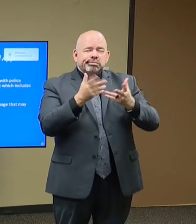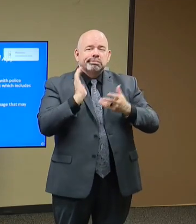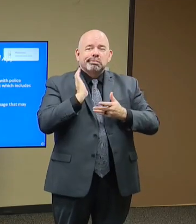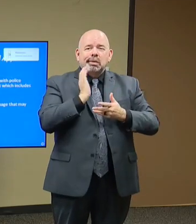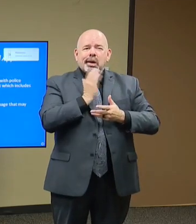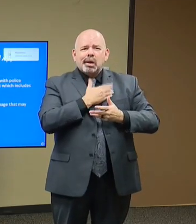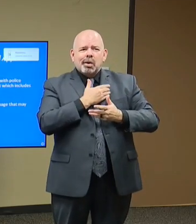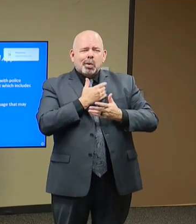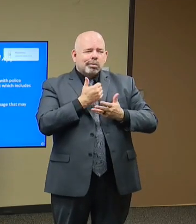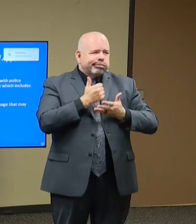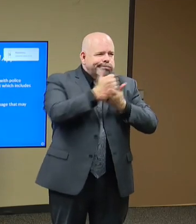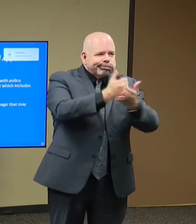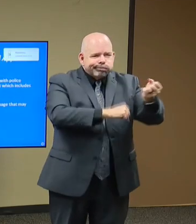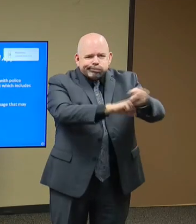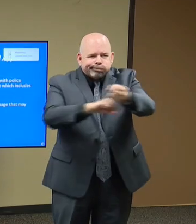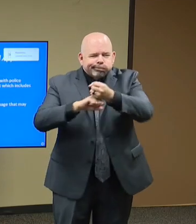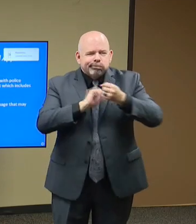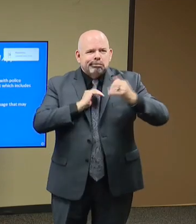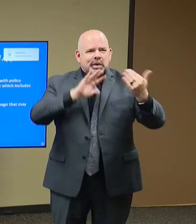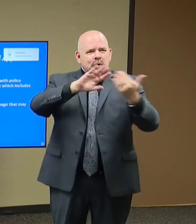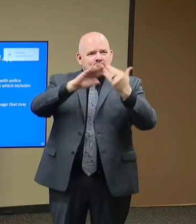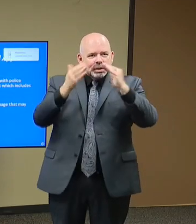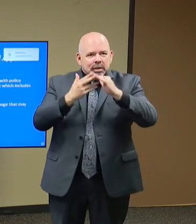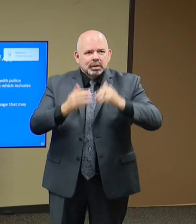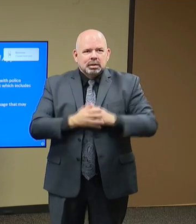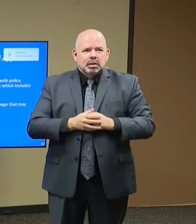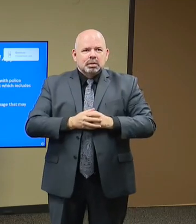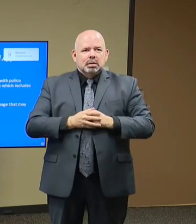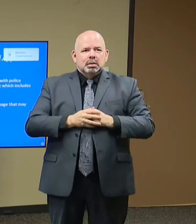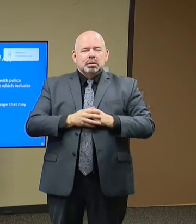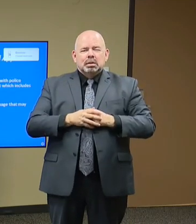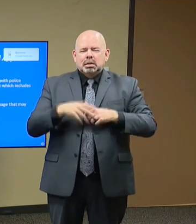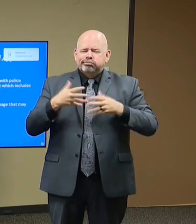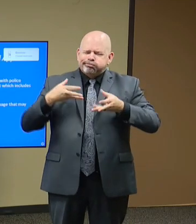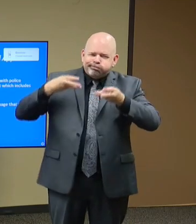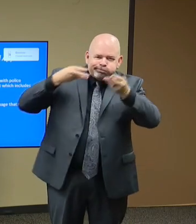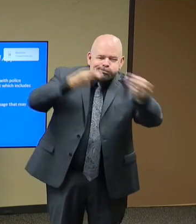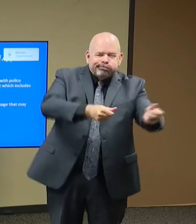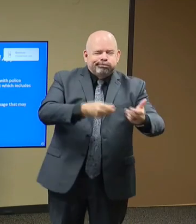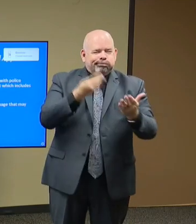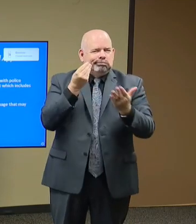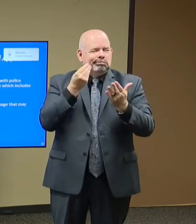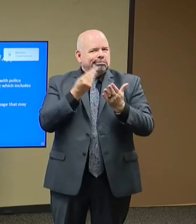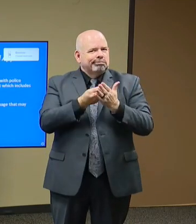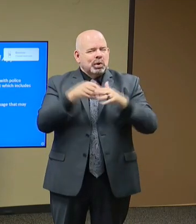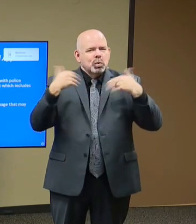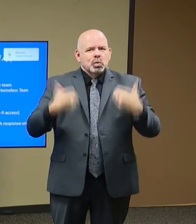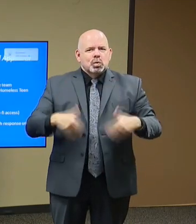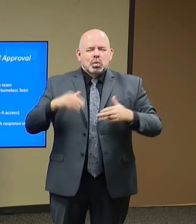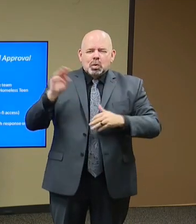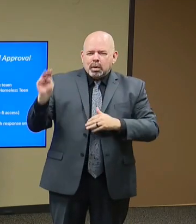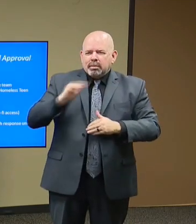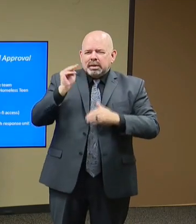dollars in doing things that